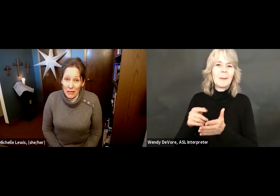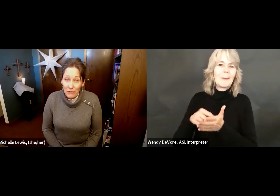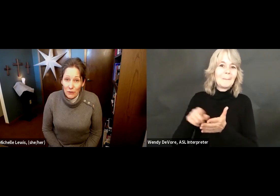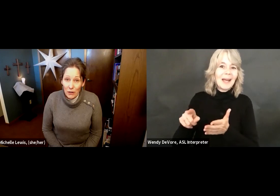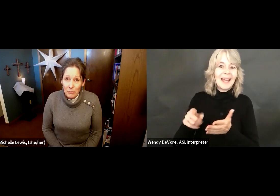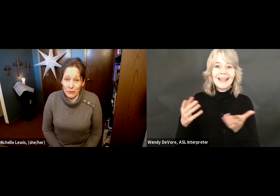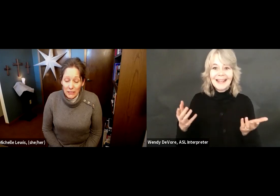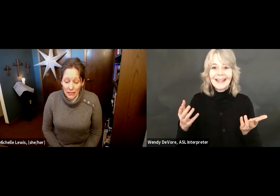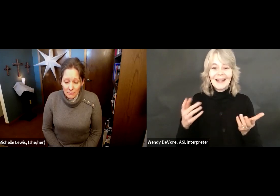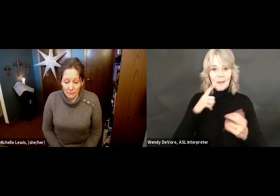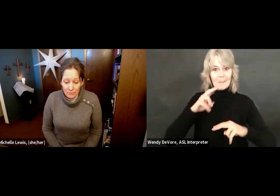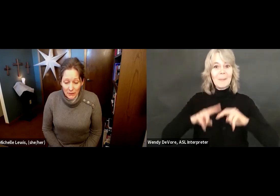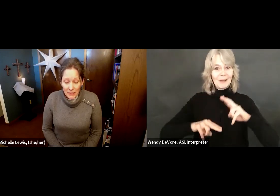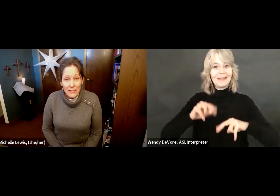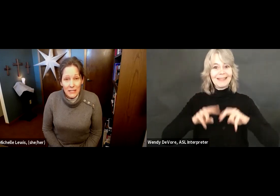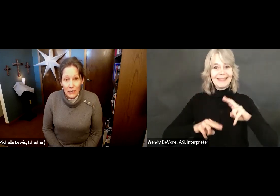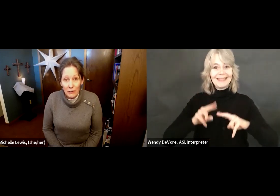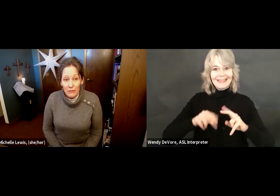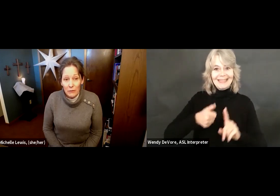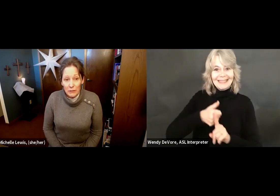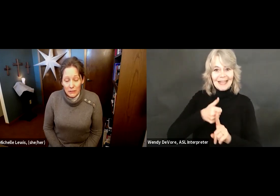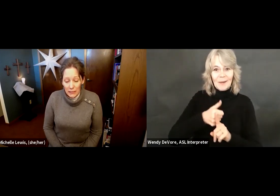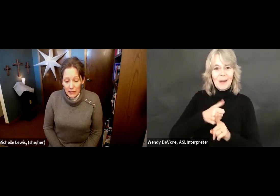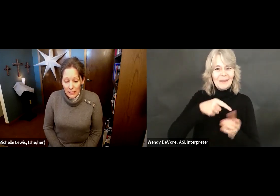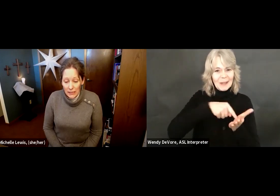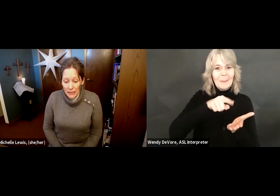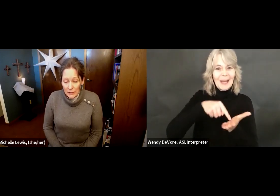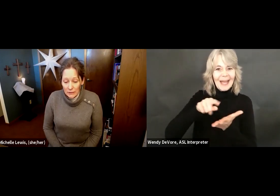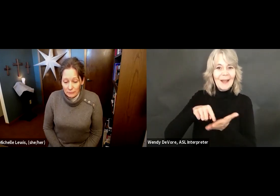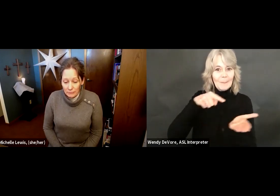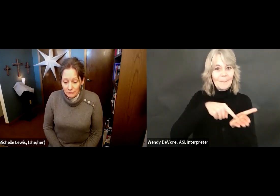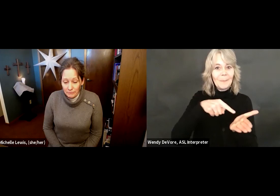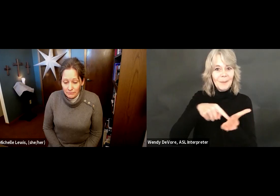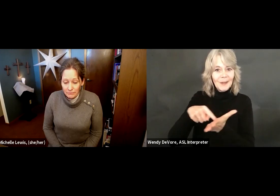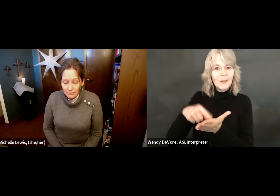to pay for our building and take care of our building.